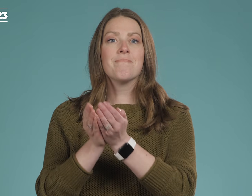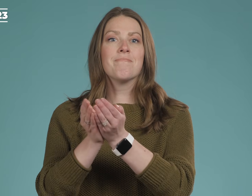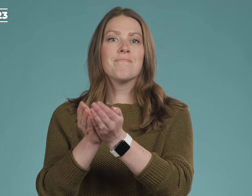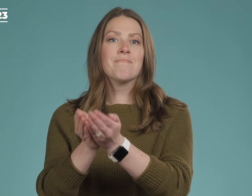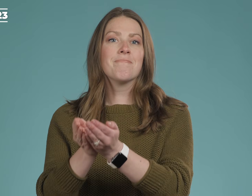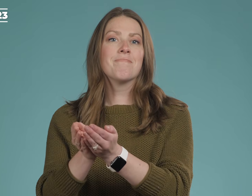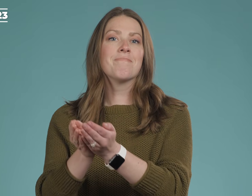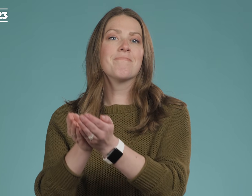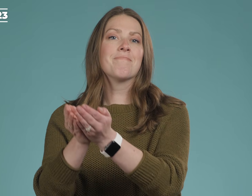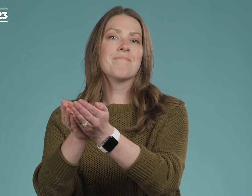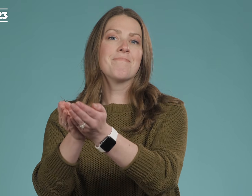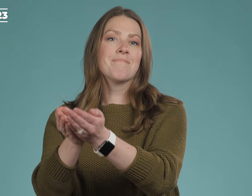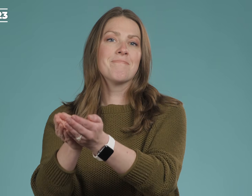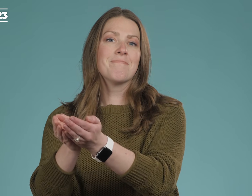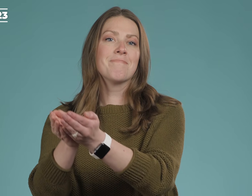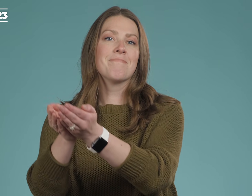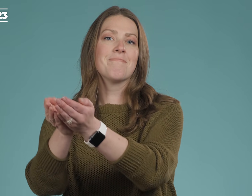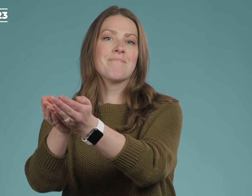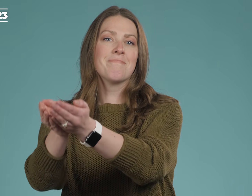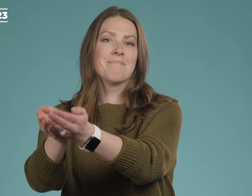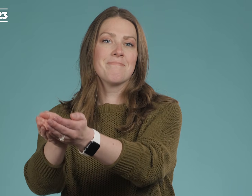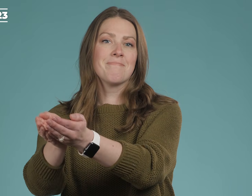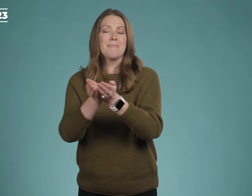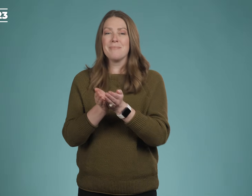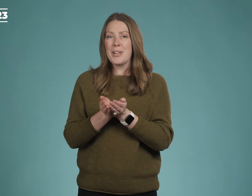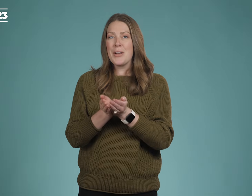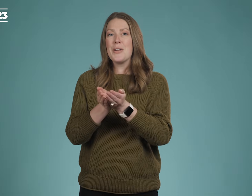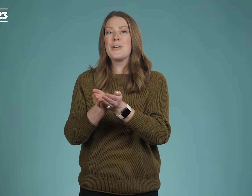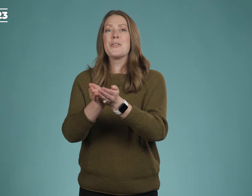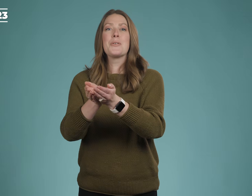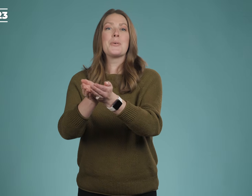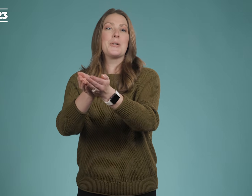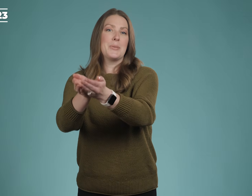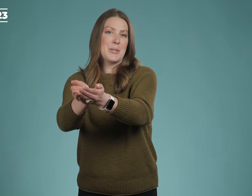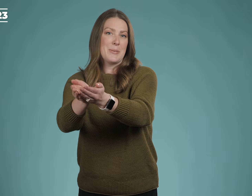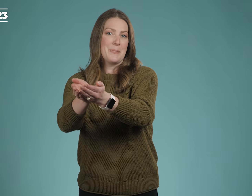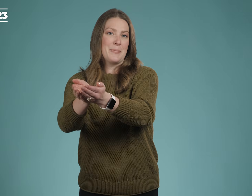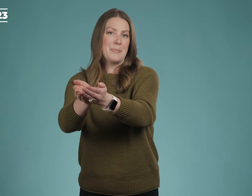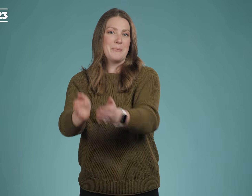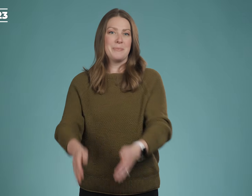along, showing that you're cruising along the ocean. Cruise.